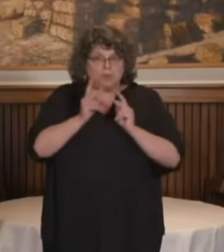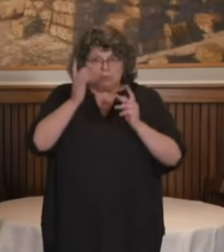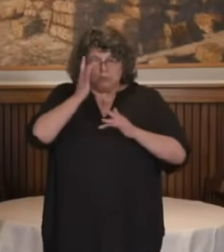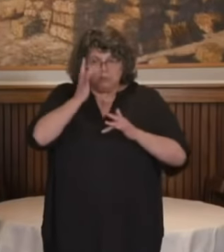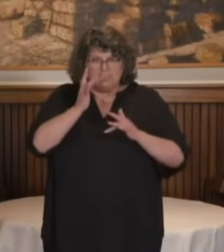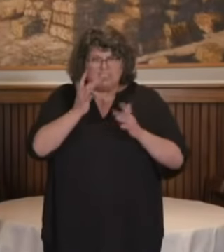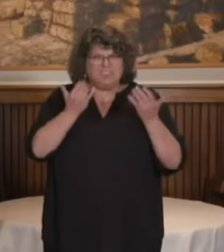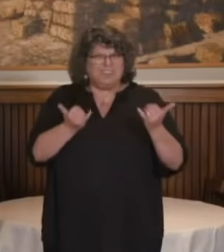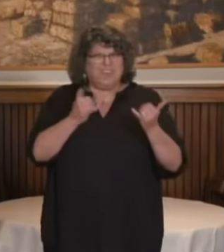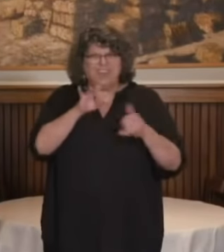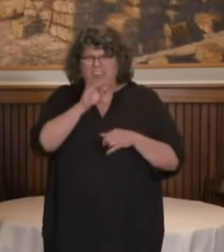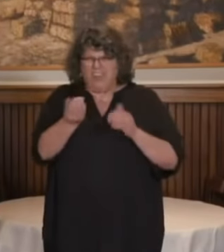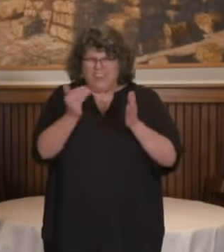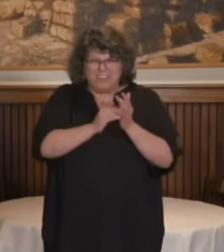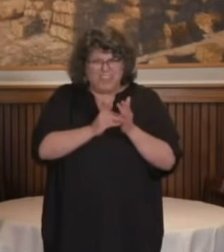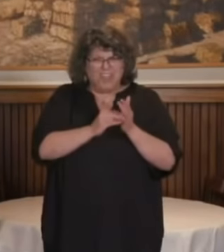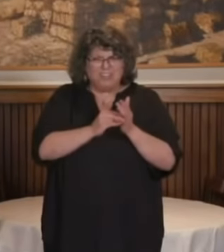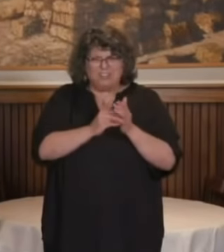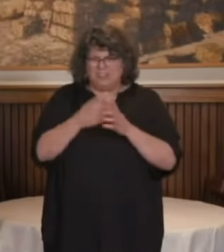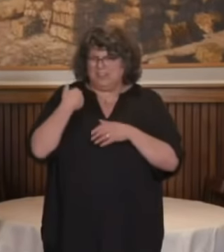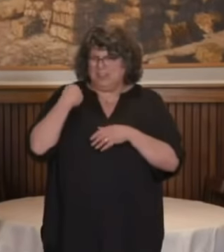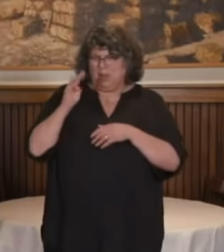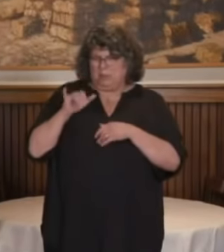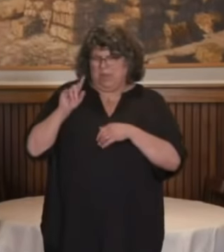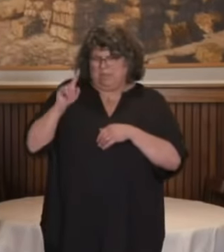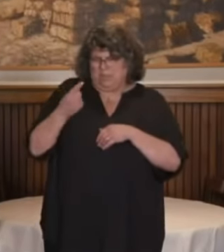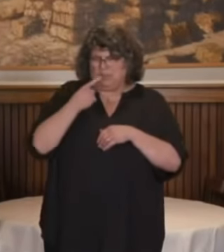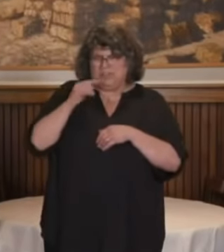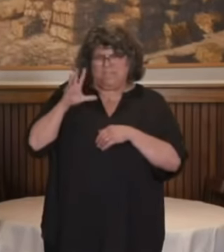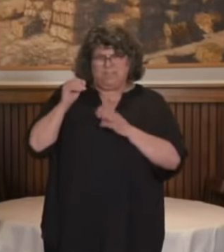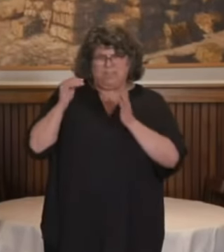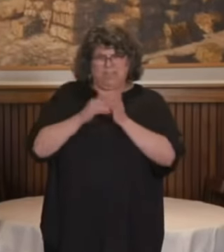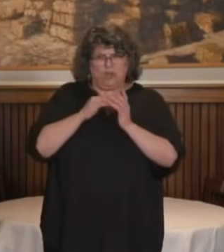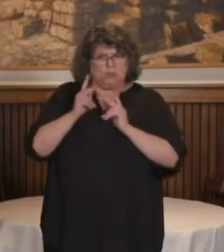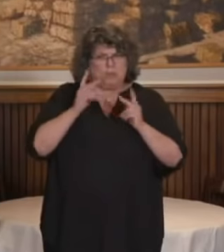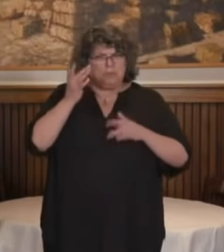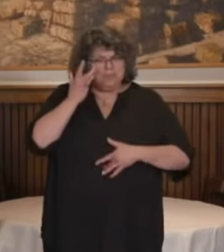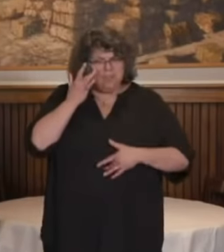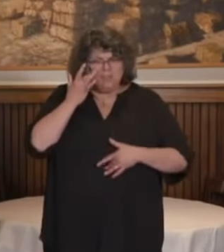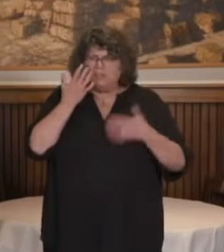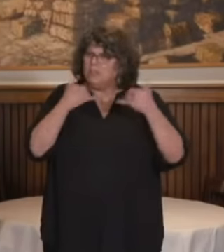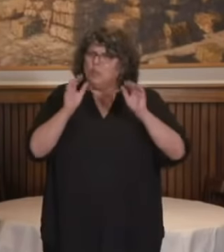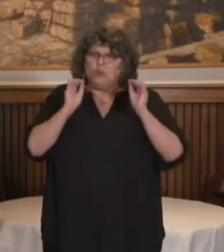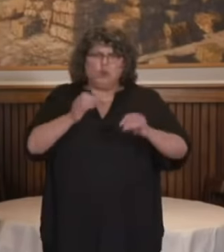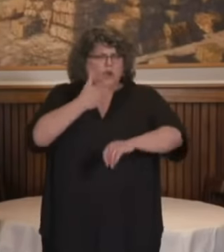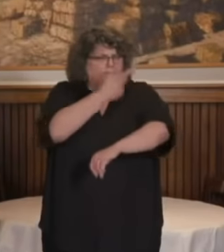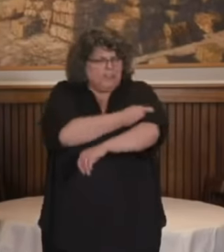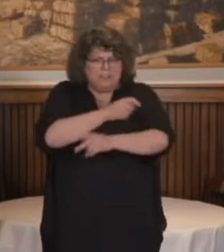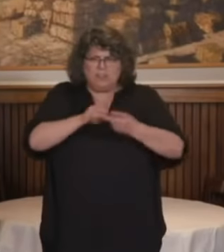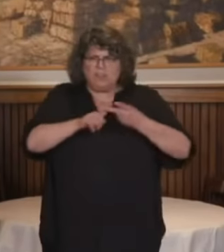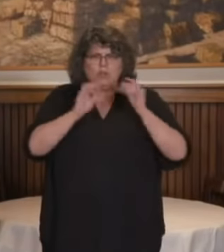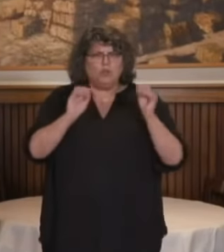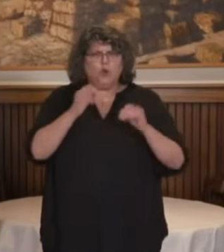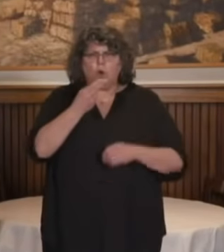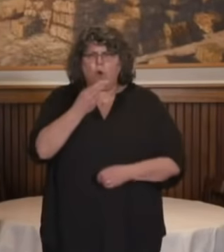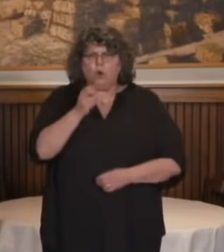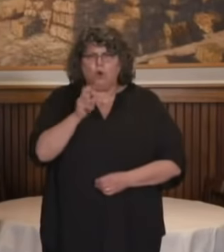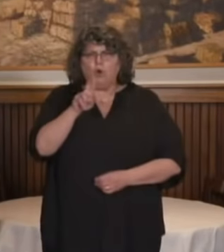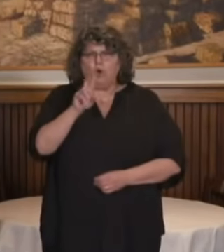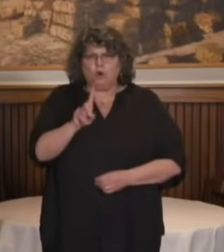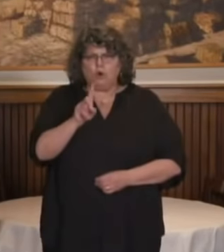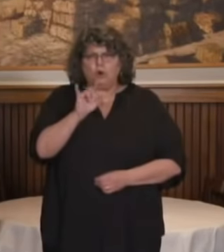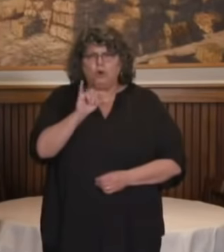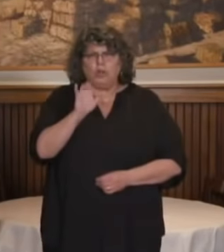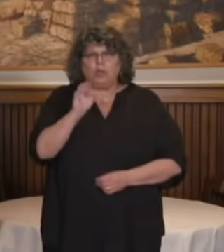nearly 80,000, up from 50,000 on May 1st, according to state numbers. We still don't have a vaccine or herd immunity, and testing is still limited in some